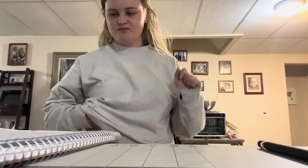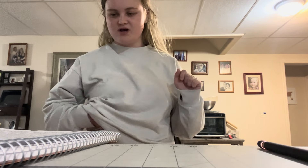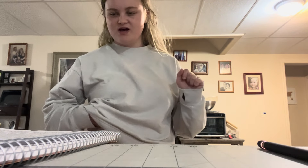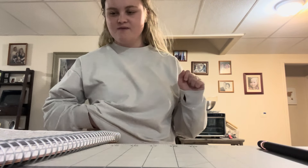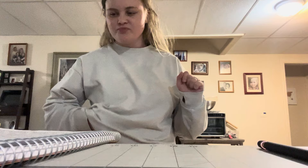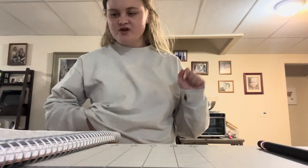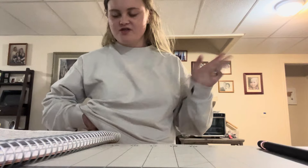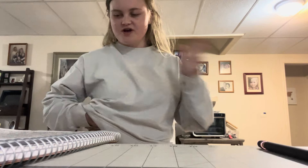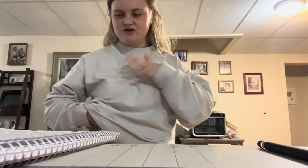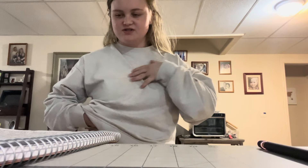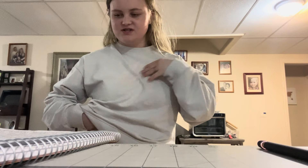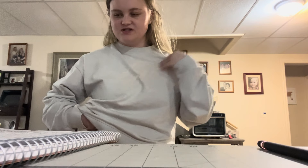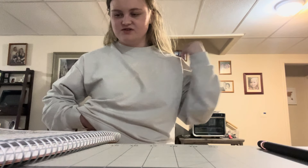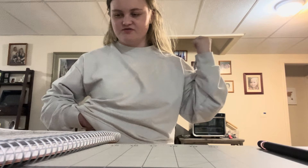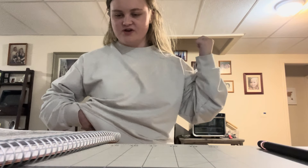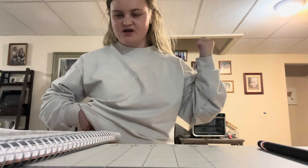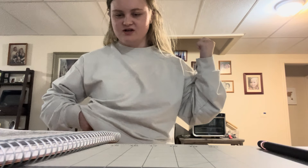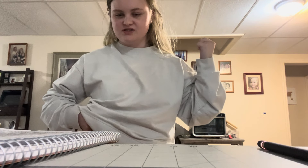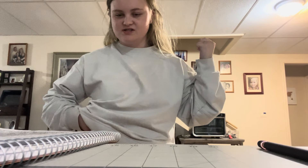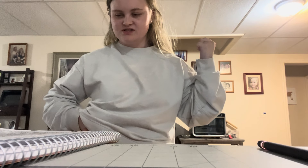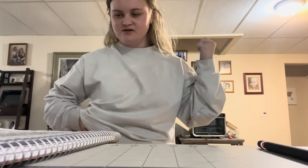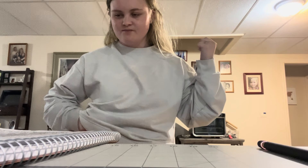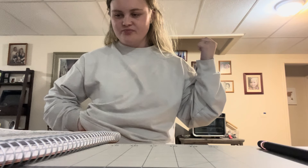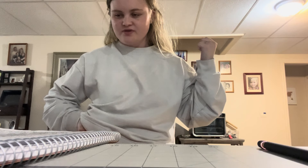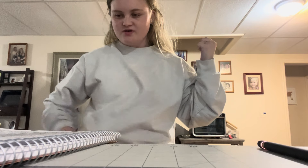my thousands of fans.